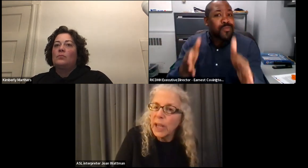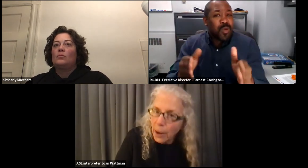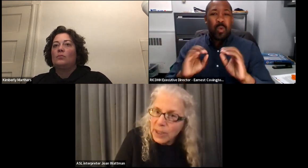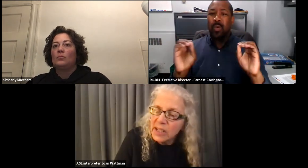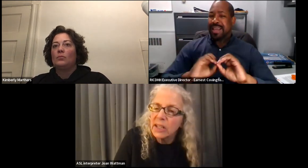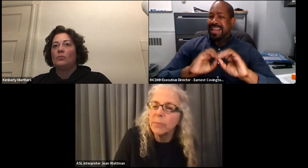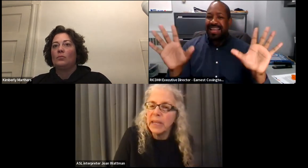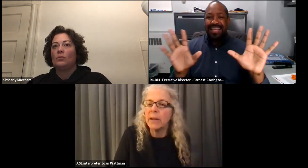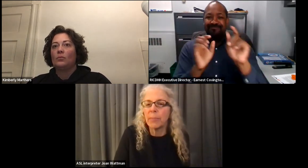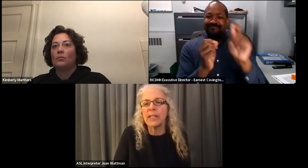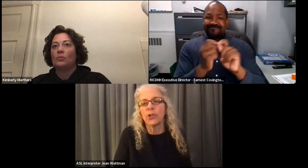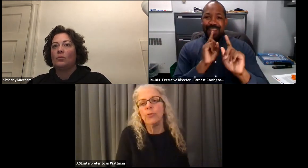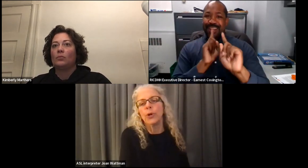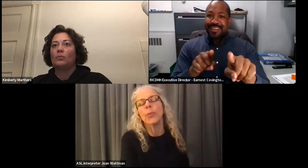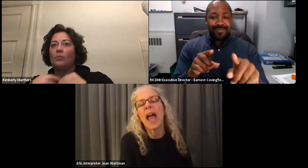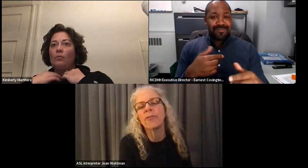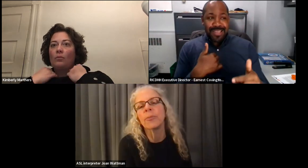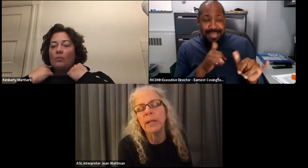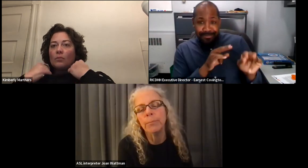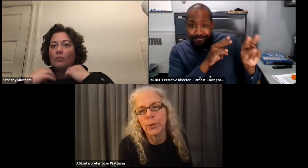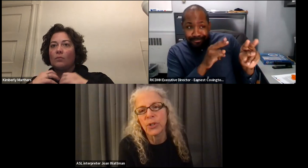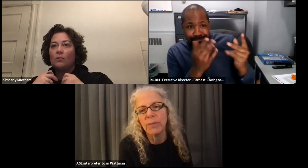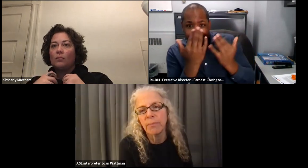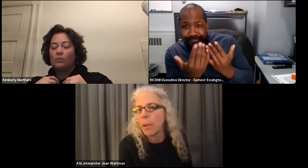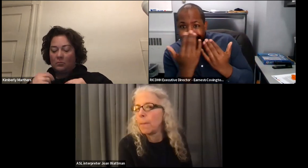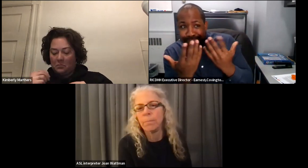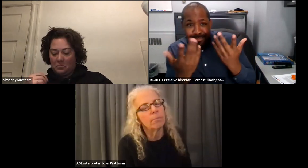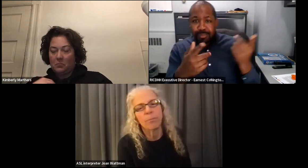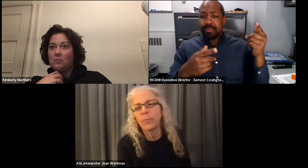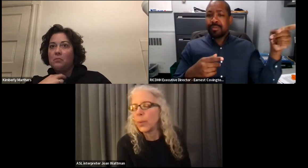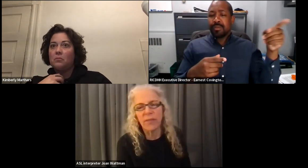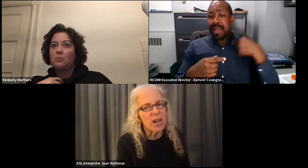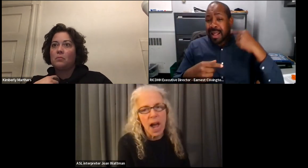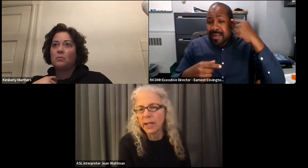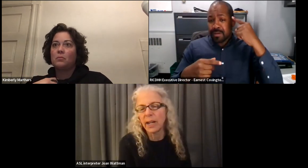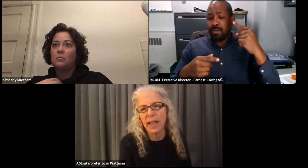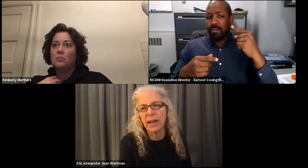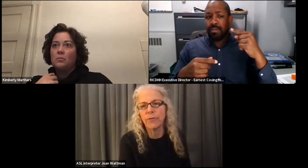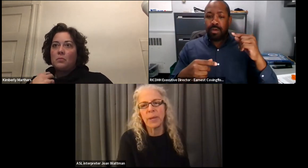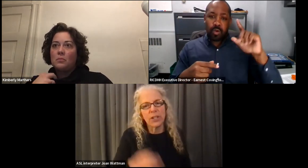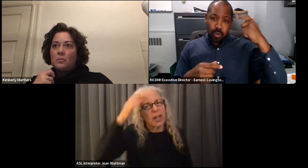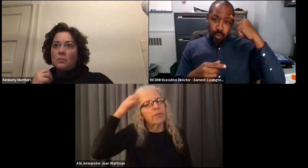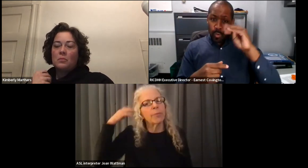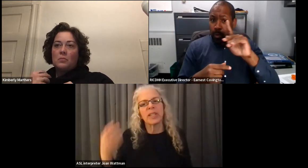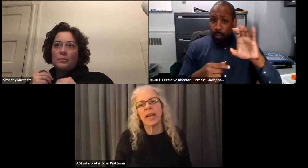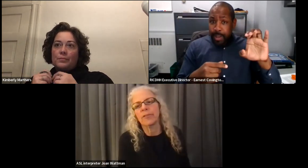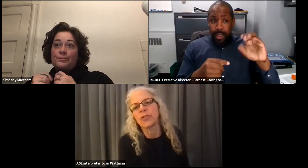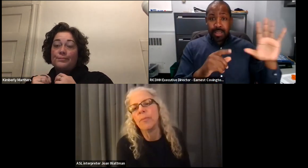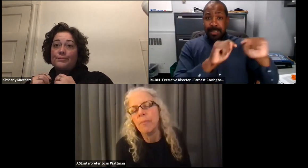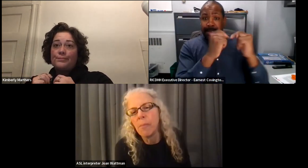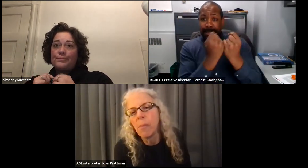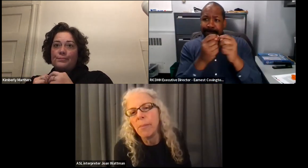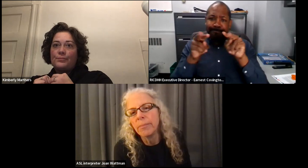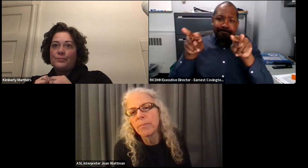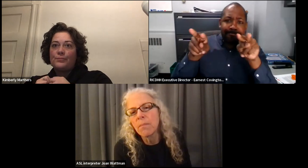Can we still meet by Zoom, or do we have to meet in person? We have not gotten that information yet from the State House.